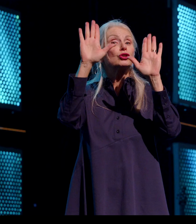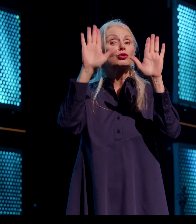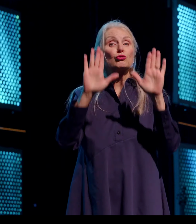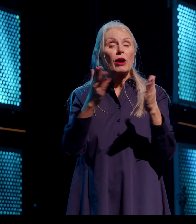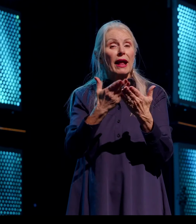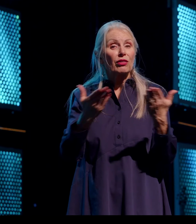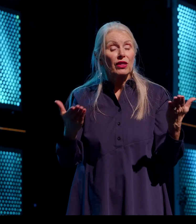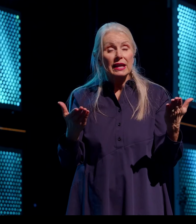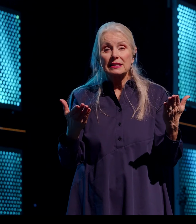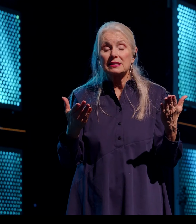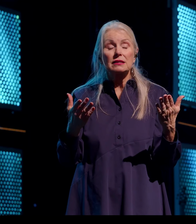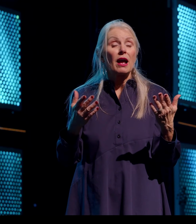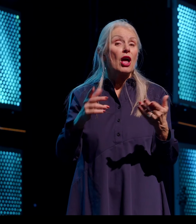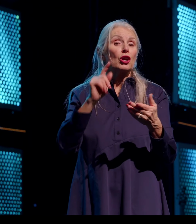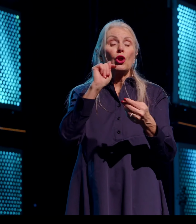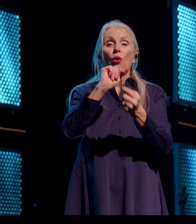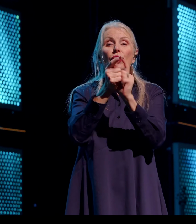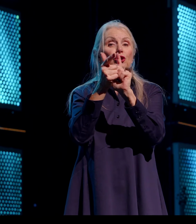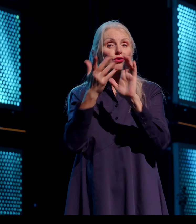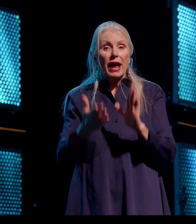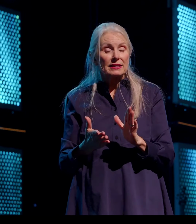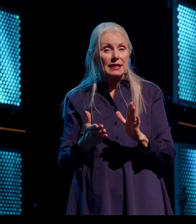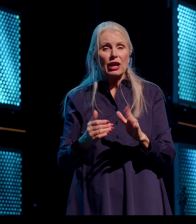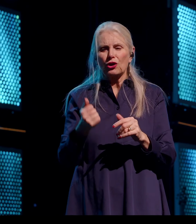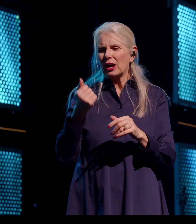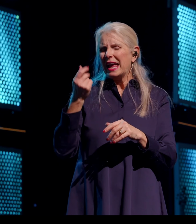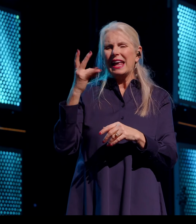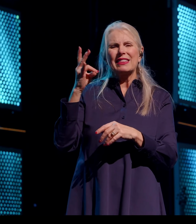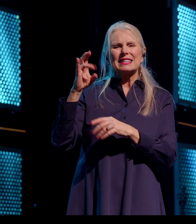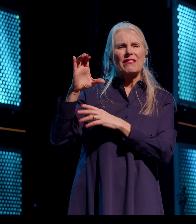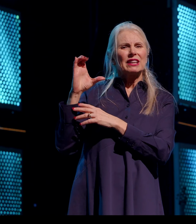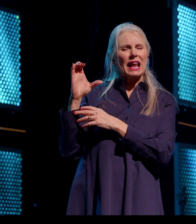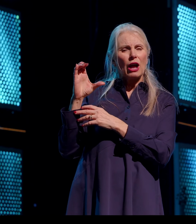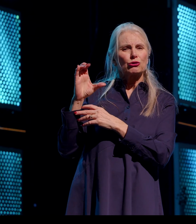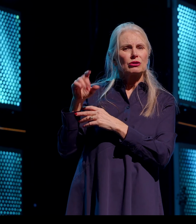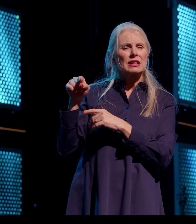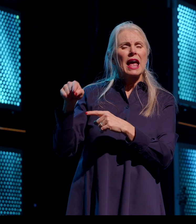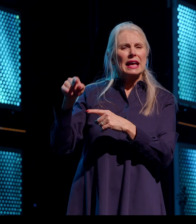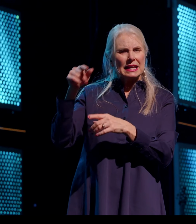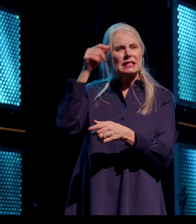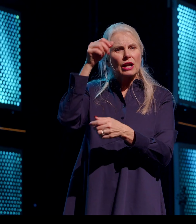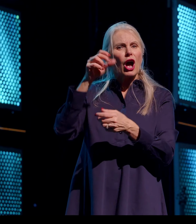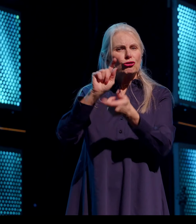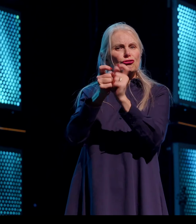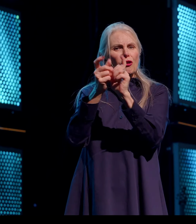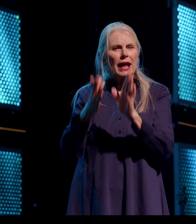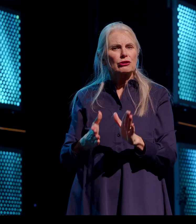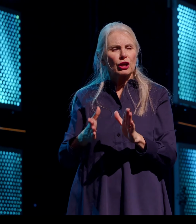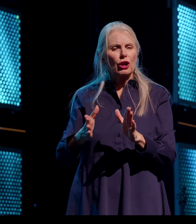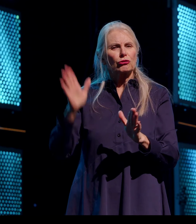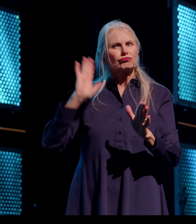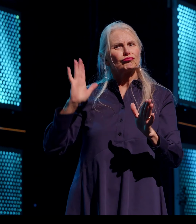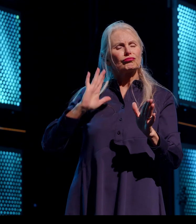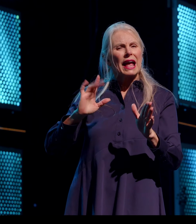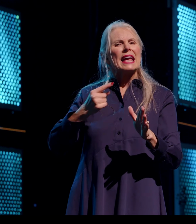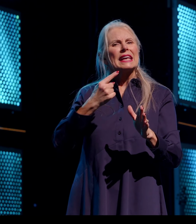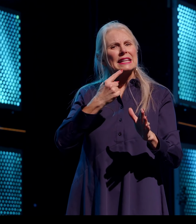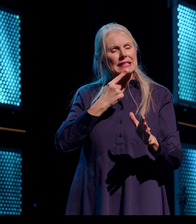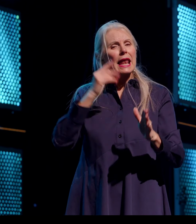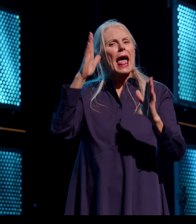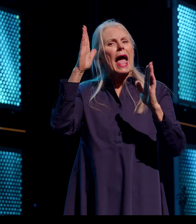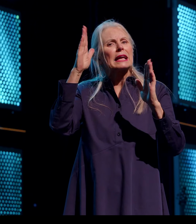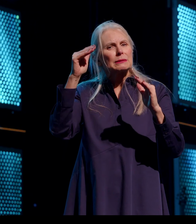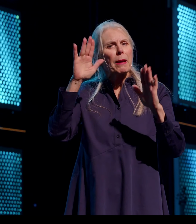Bible translator, pastor, missionary to India in the late 1700s, said, expect great things from God, attempt great things from God. But that will be filled with life of